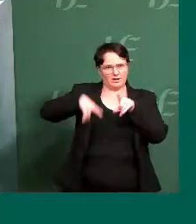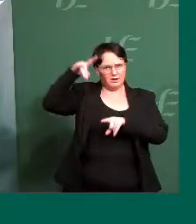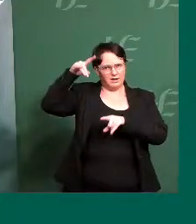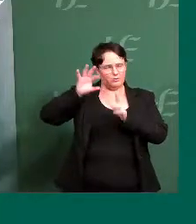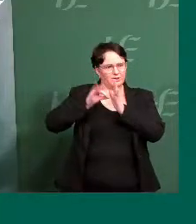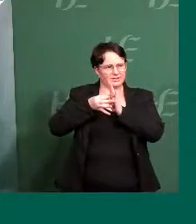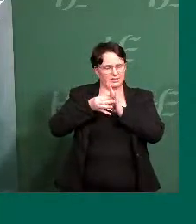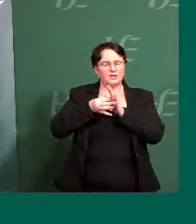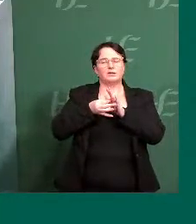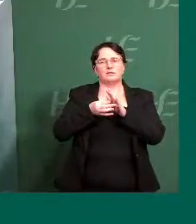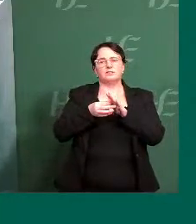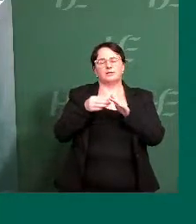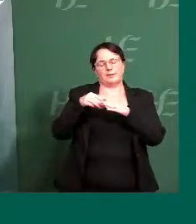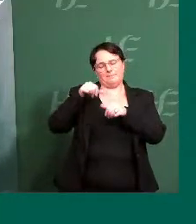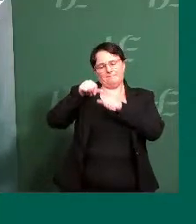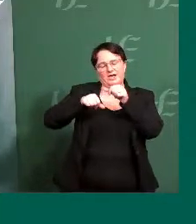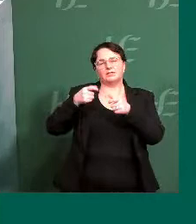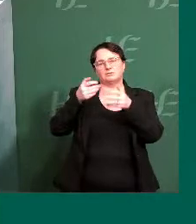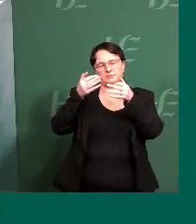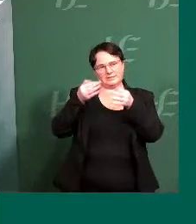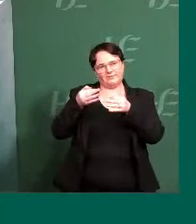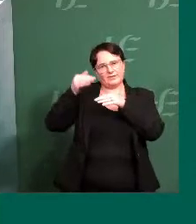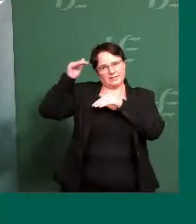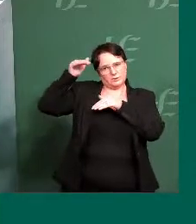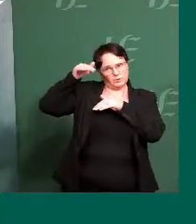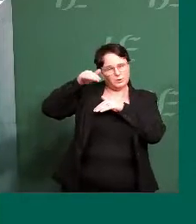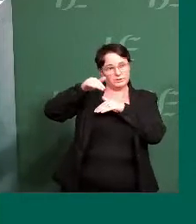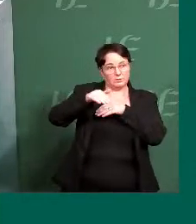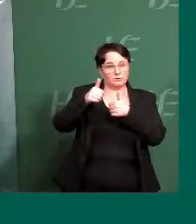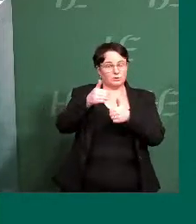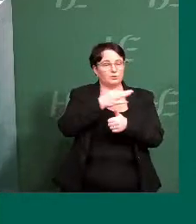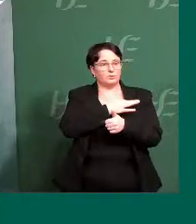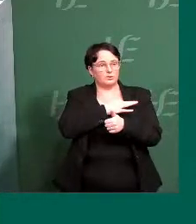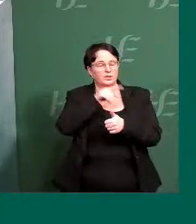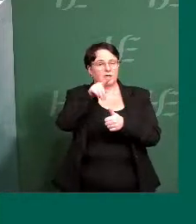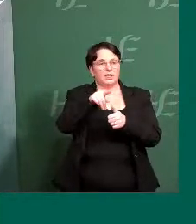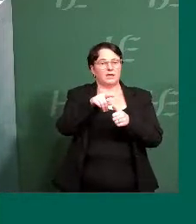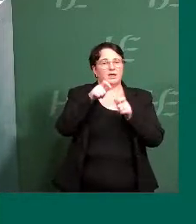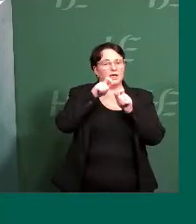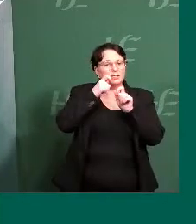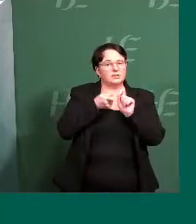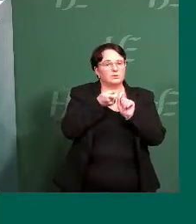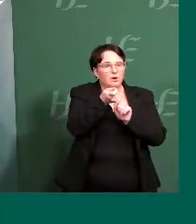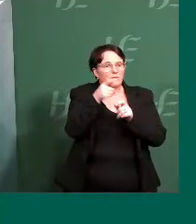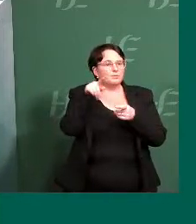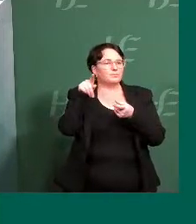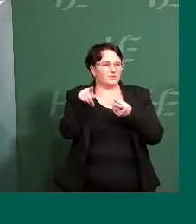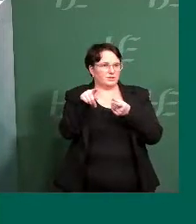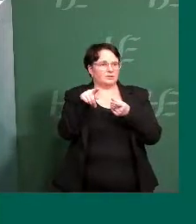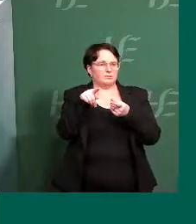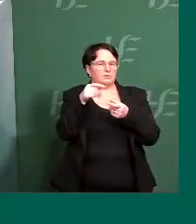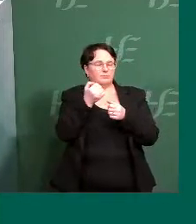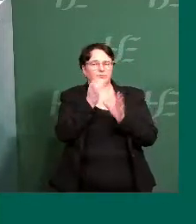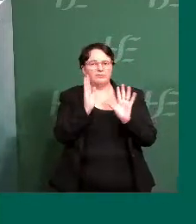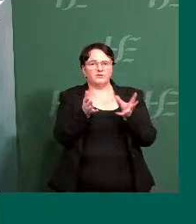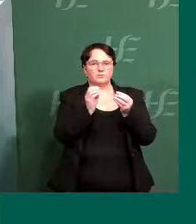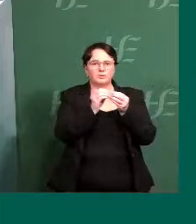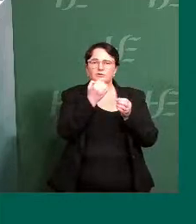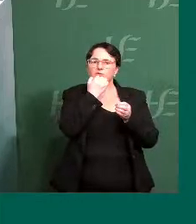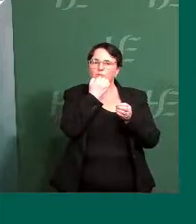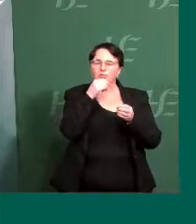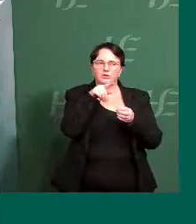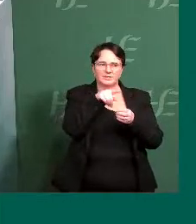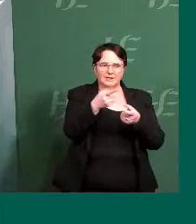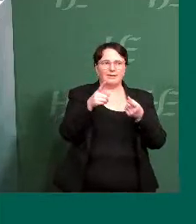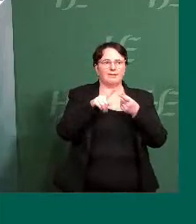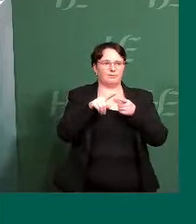clearly downwards, which is a positive thing. Again, around referrals and swabs and lab tests, I've mentioned those numbers. Our contact tracing is still busy, but again,